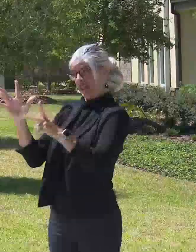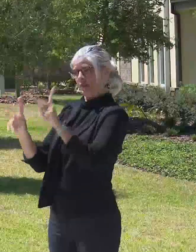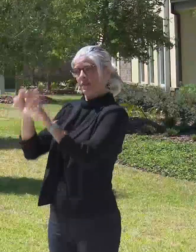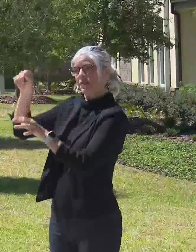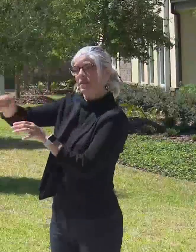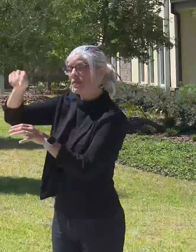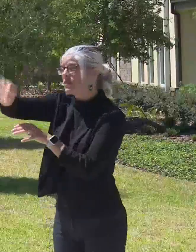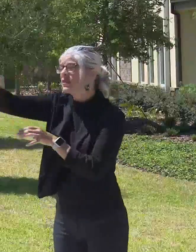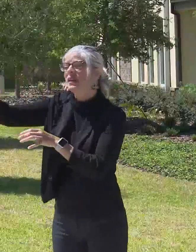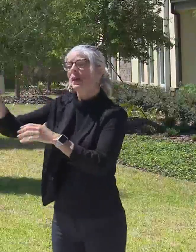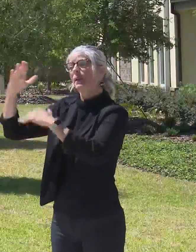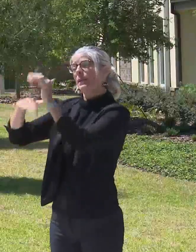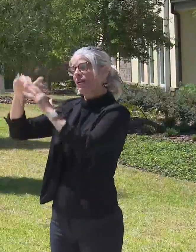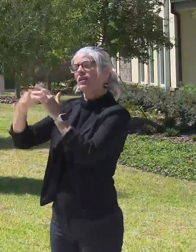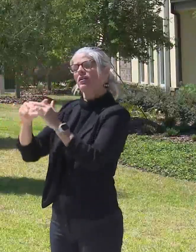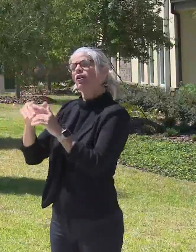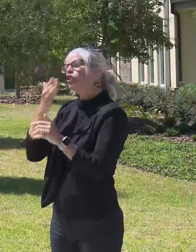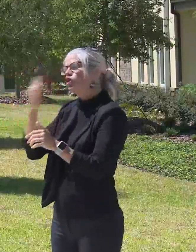We have